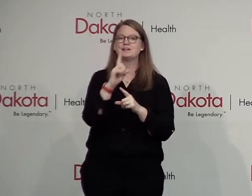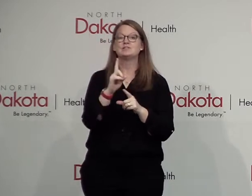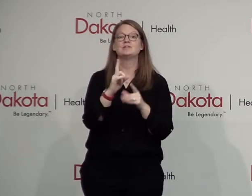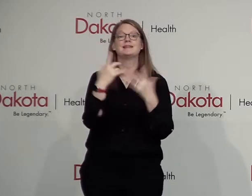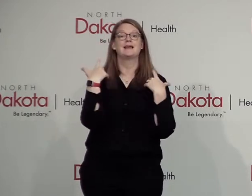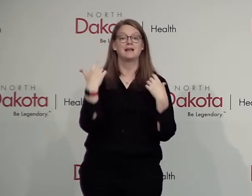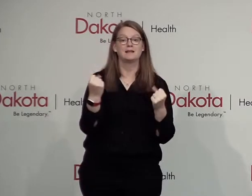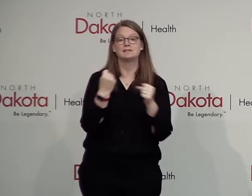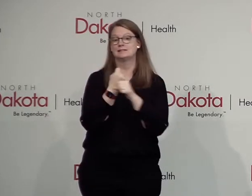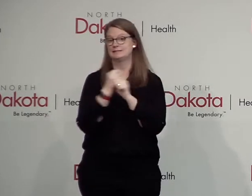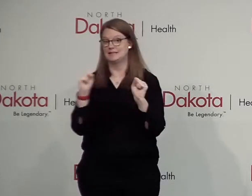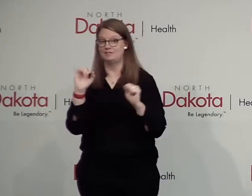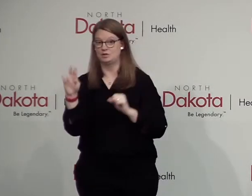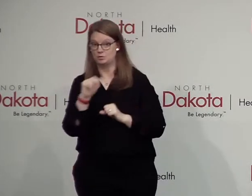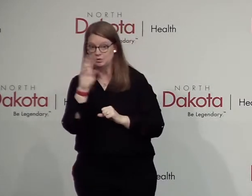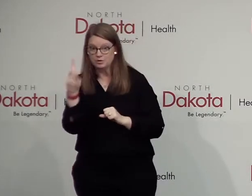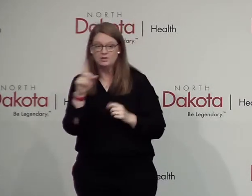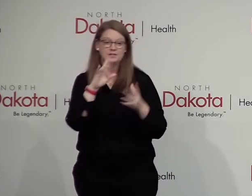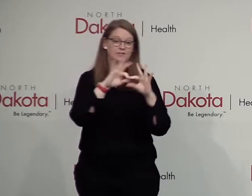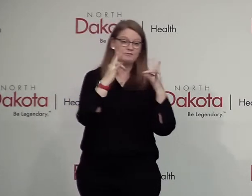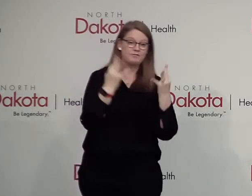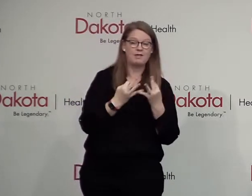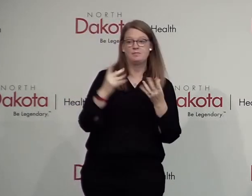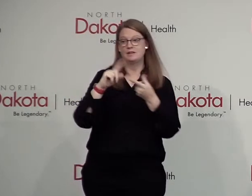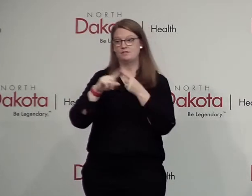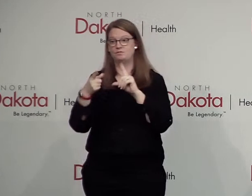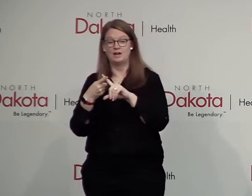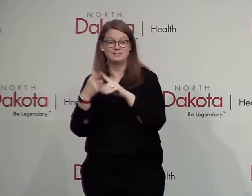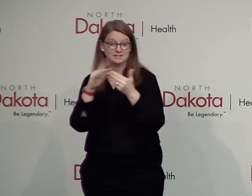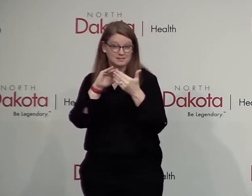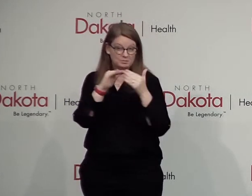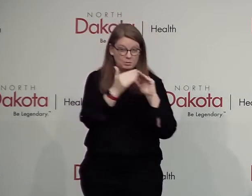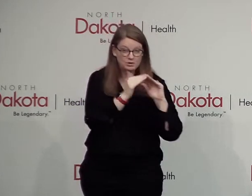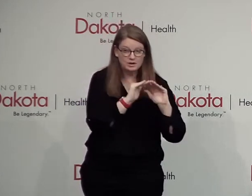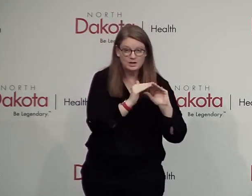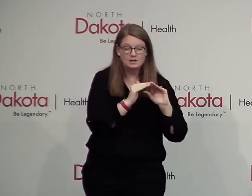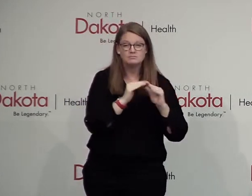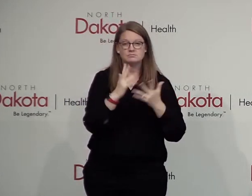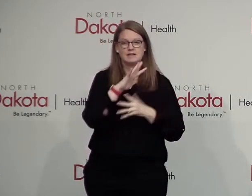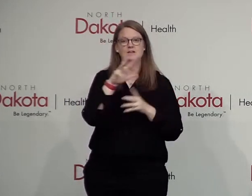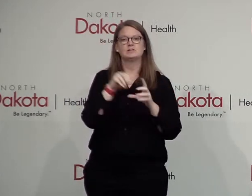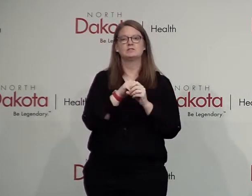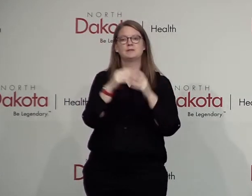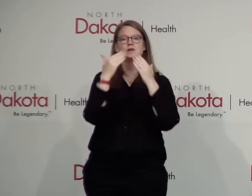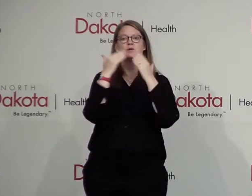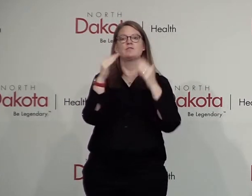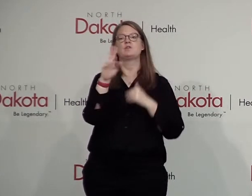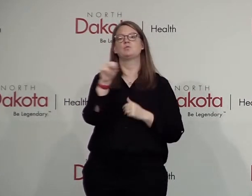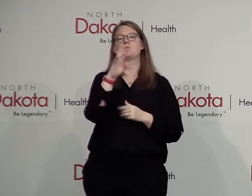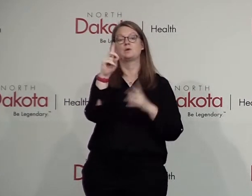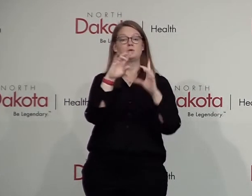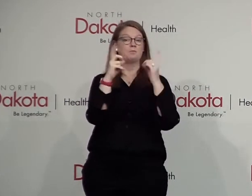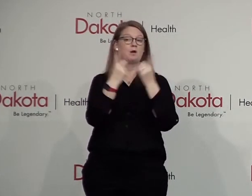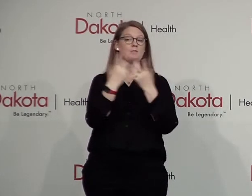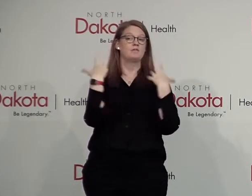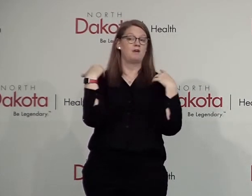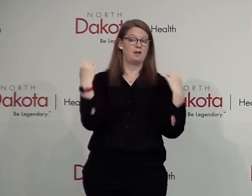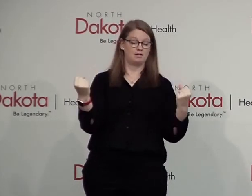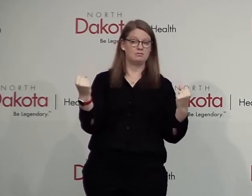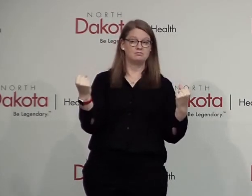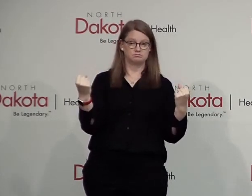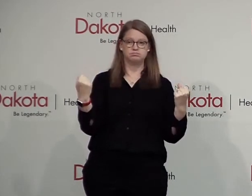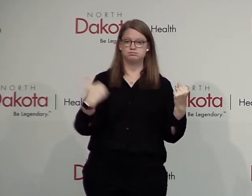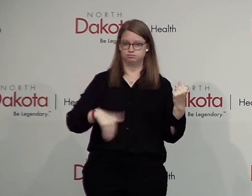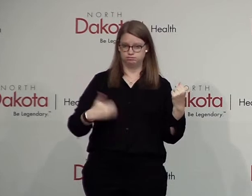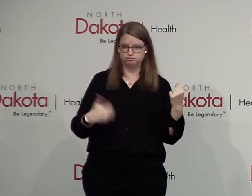citizens in North Dakota, your family, your friends, and your community. And that certainly includes my gratitude for the North Dakota Department of Health for